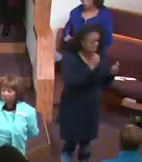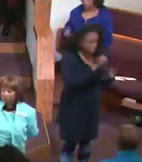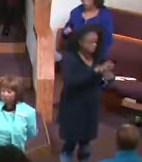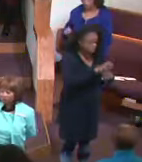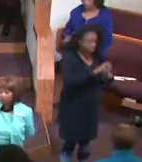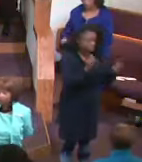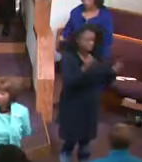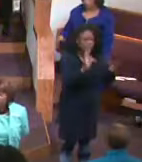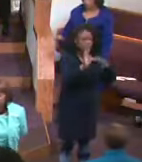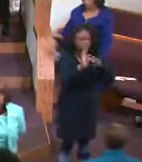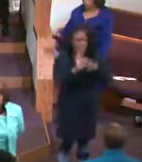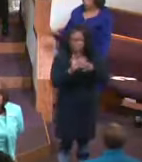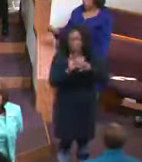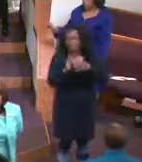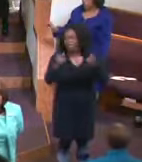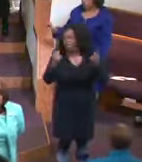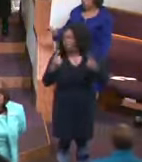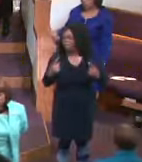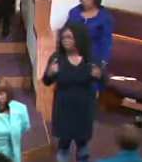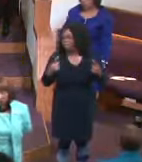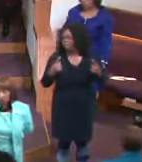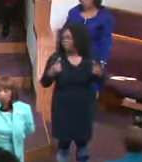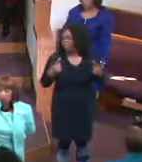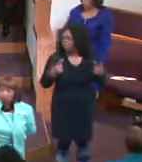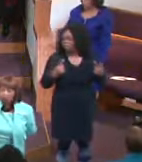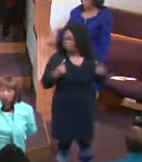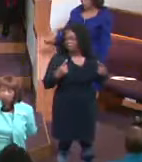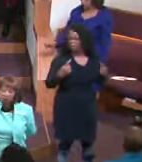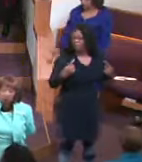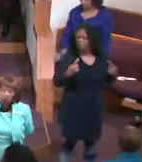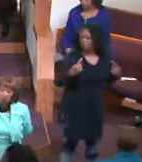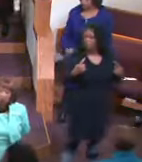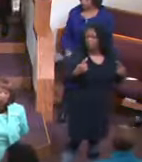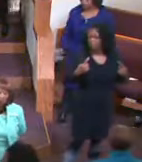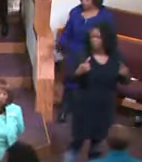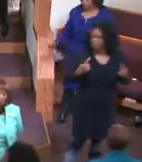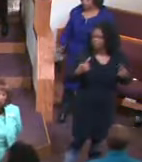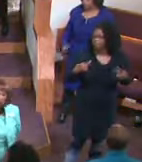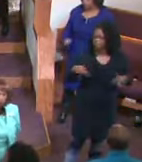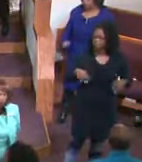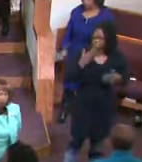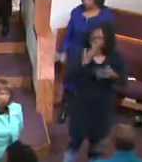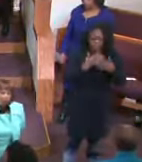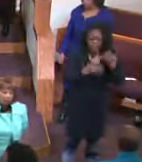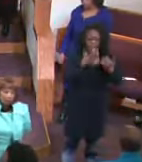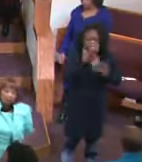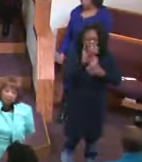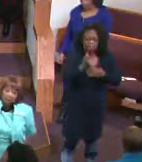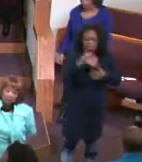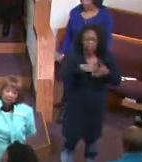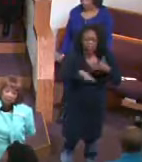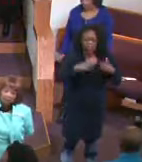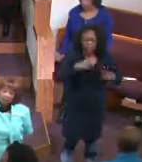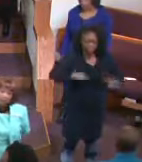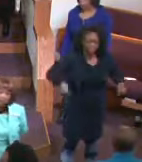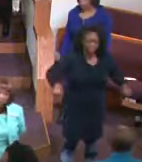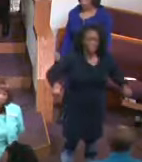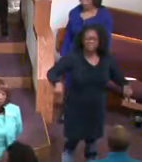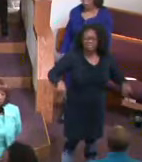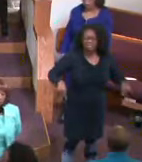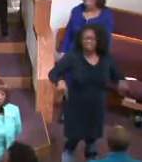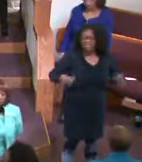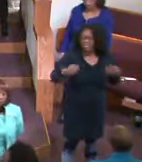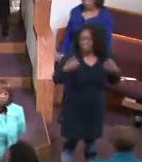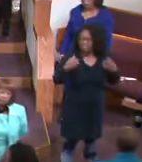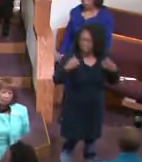recommit, won't you come? While blood is running warm in your veins, while you still have activity, reasonable activity